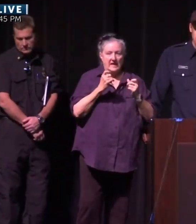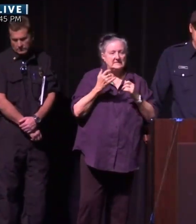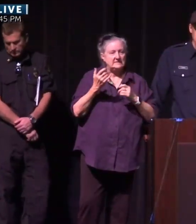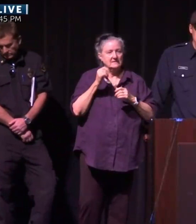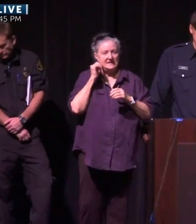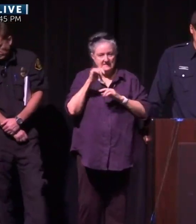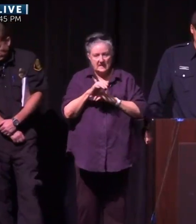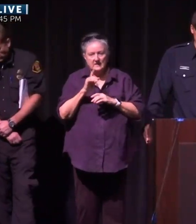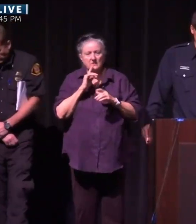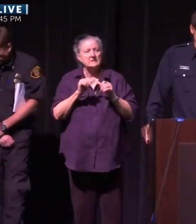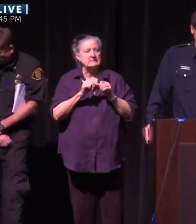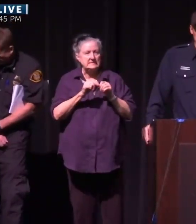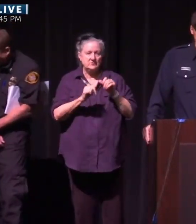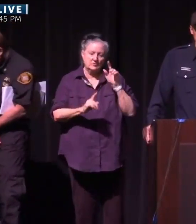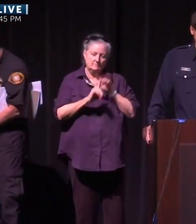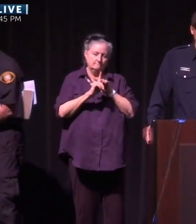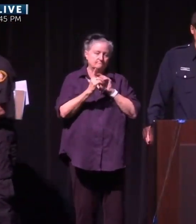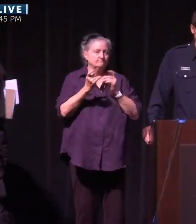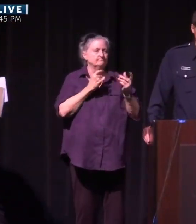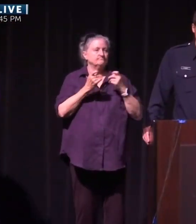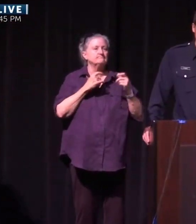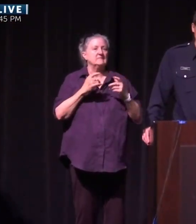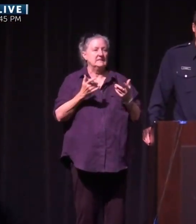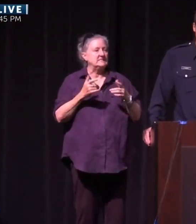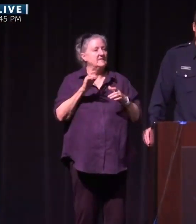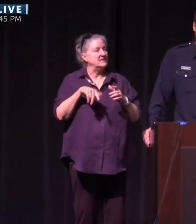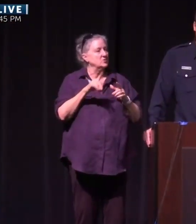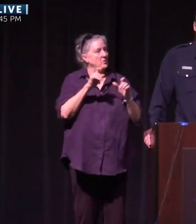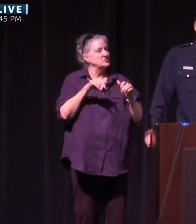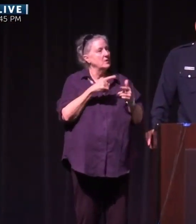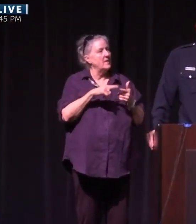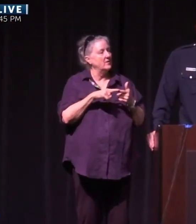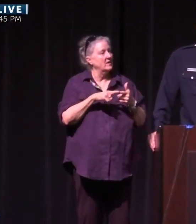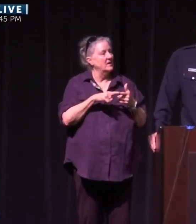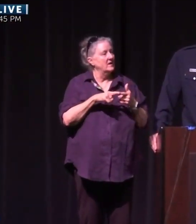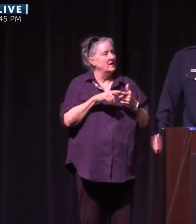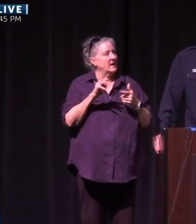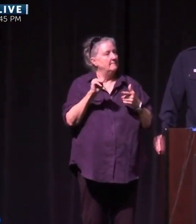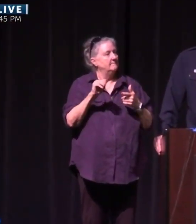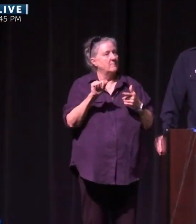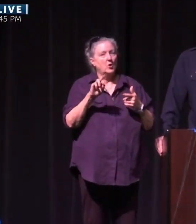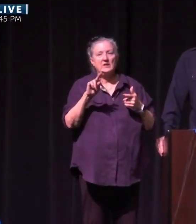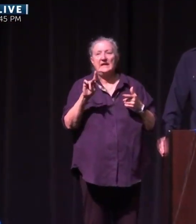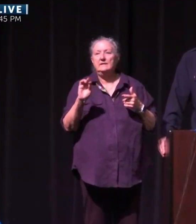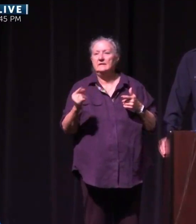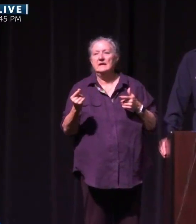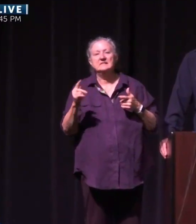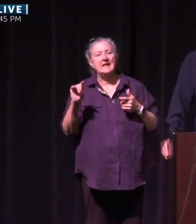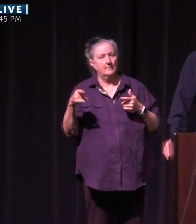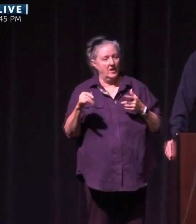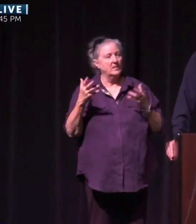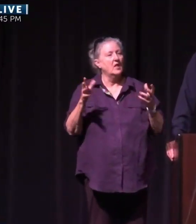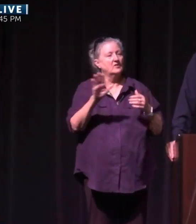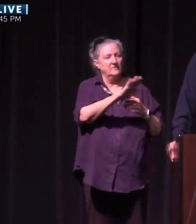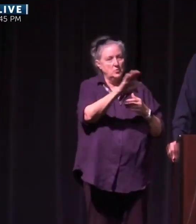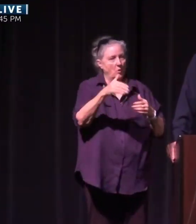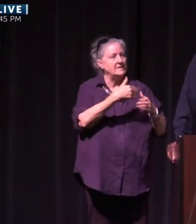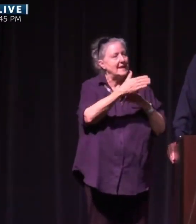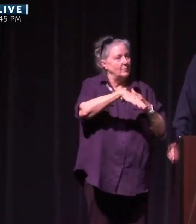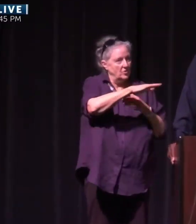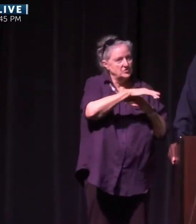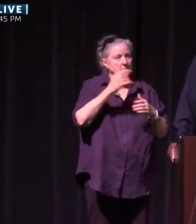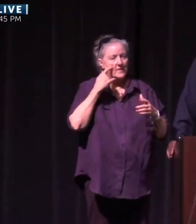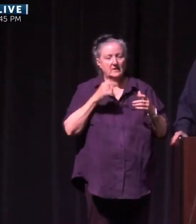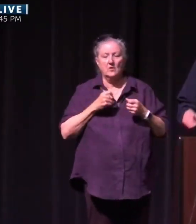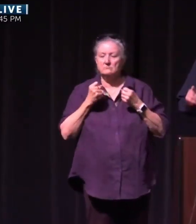here last night, and we continue to get asked this question in the field, and that's the question about marking tape. A lot of your neighborhoods, you